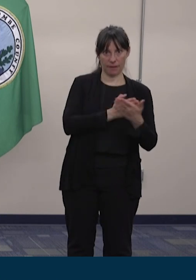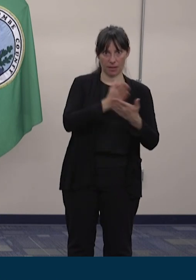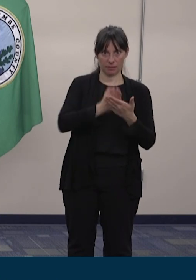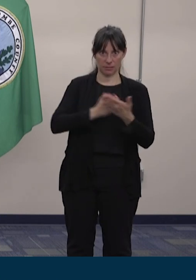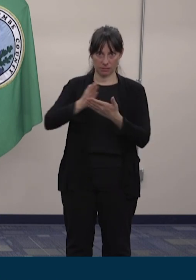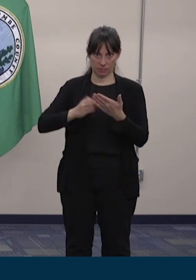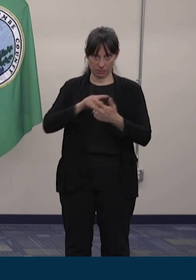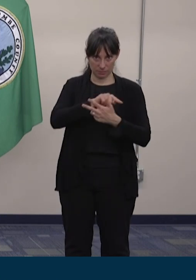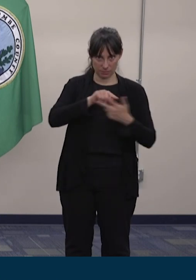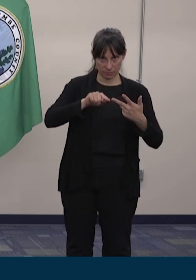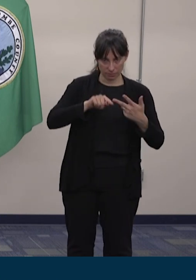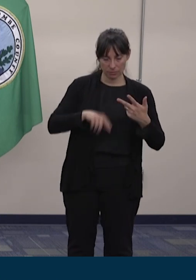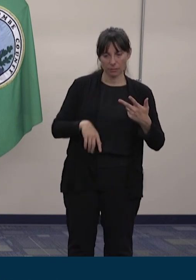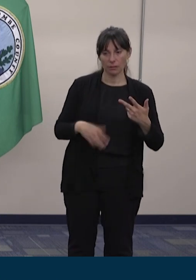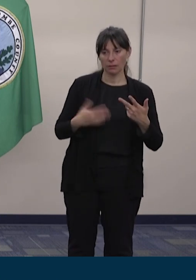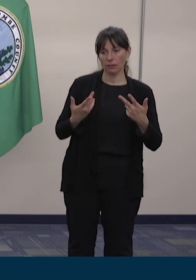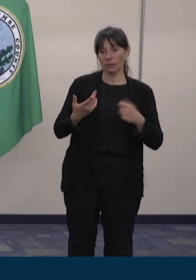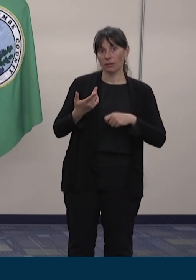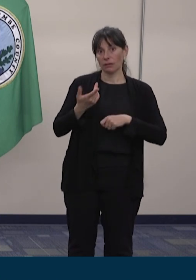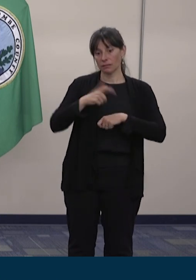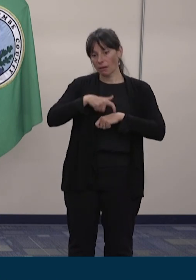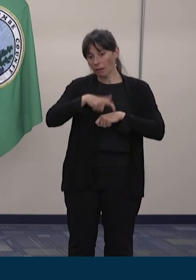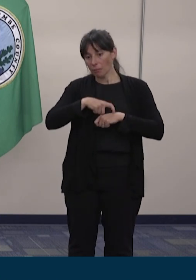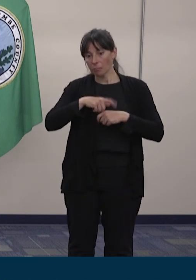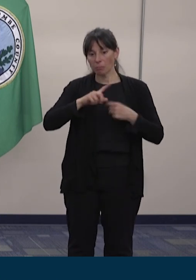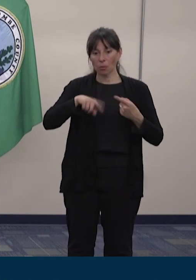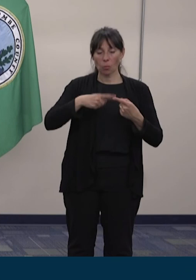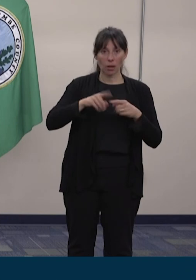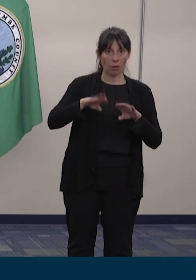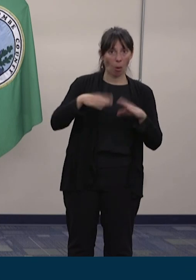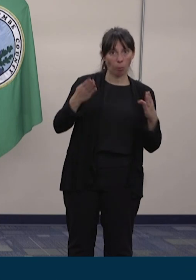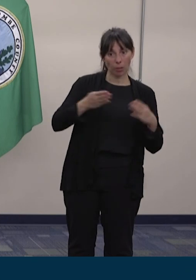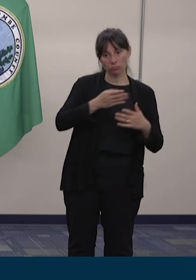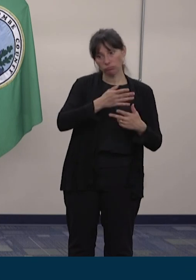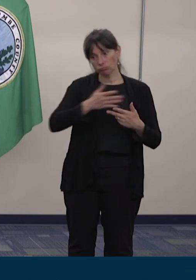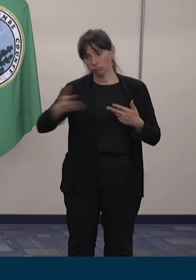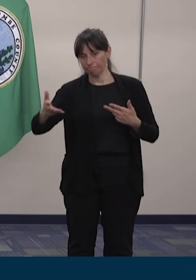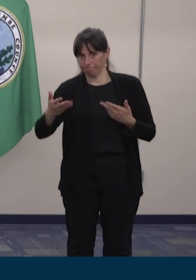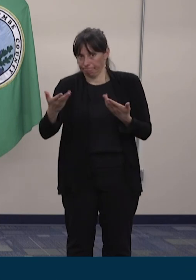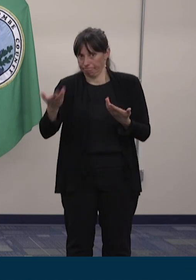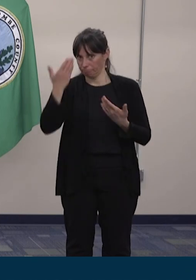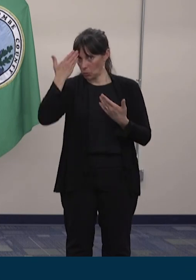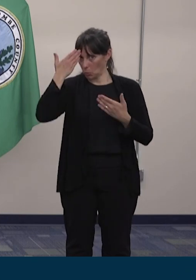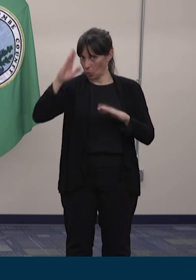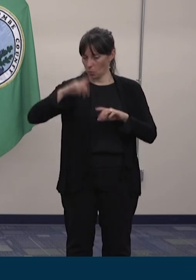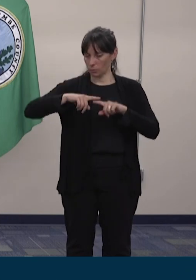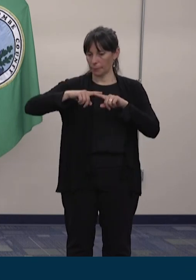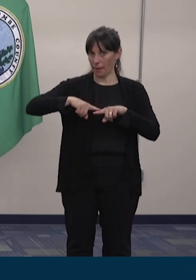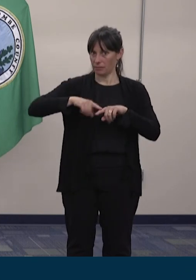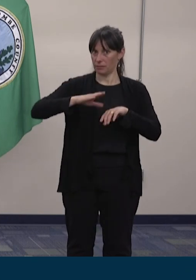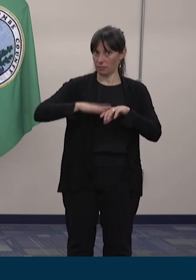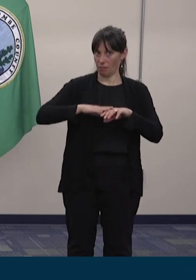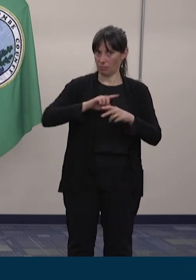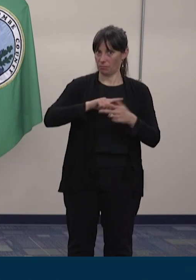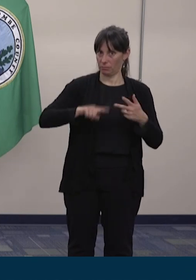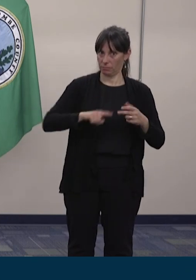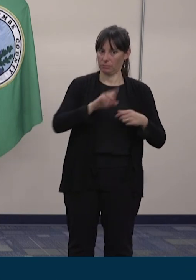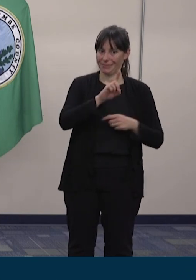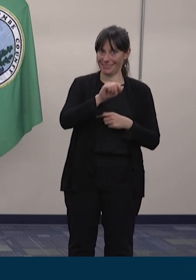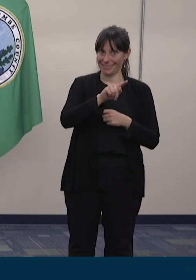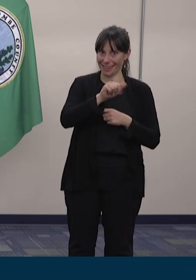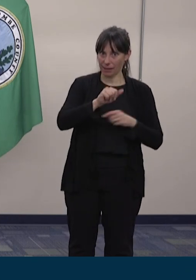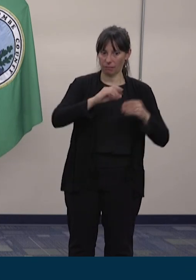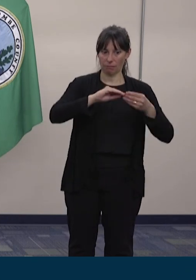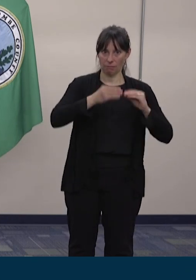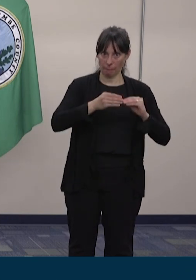of the governor's Y phased reopening will be La línea de determined tiempo by a combination of será metrics and data trends. determinada por las tendencias y From the limited